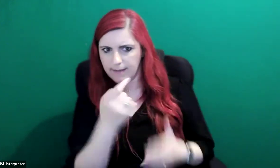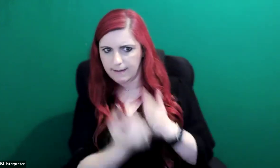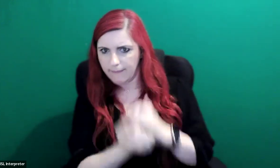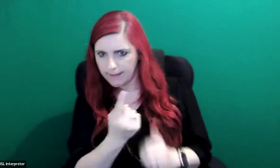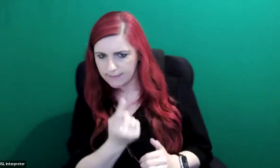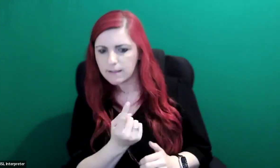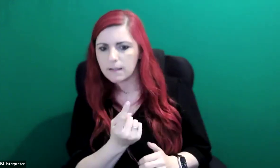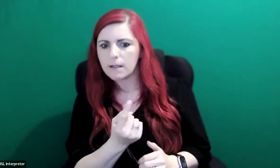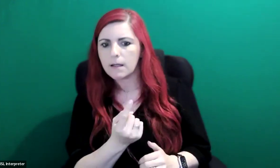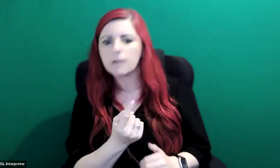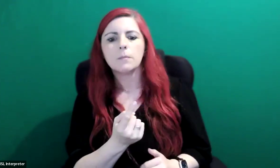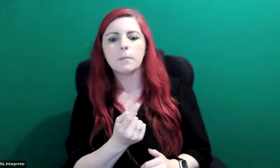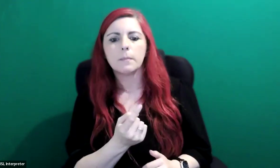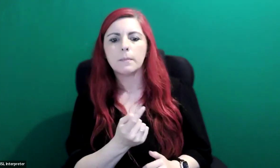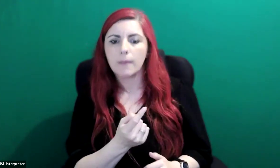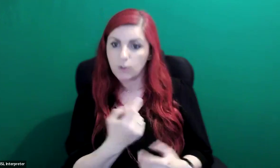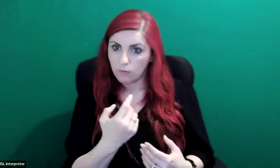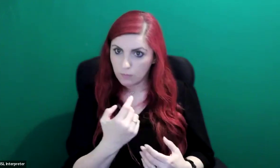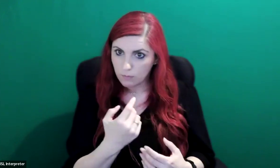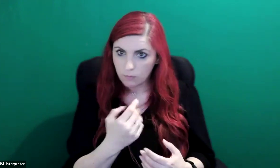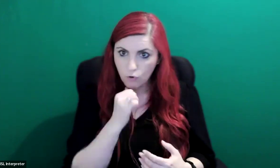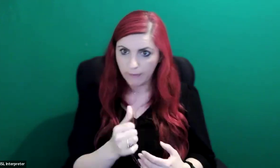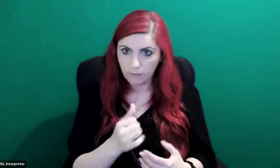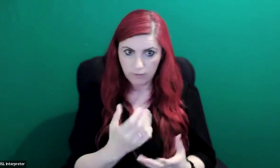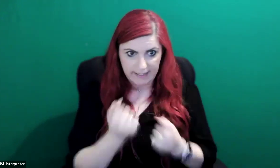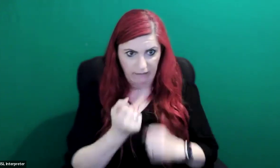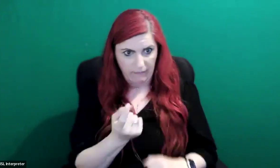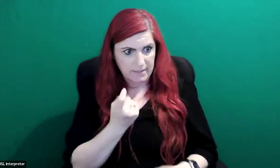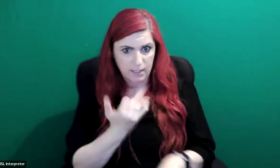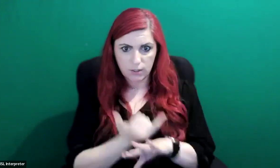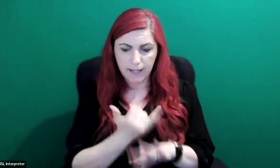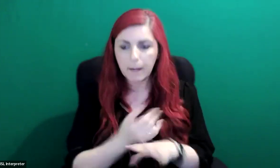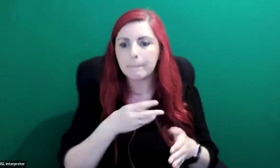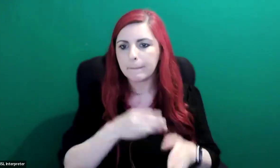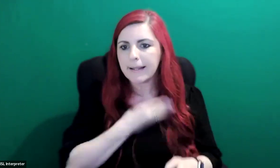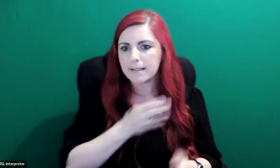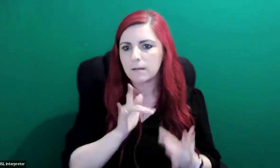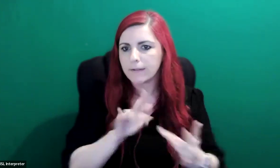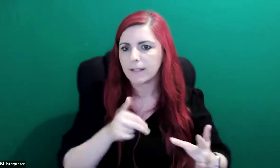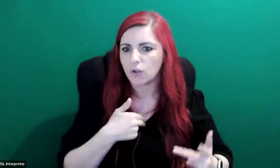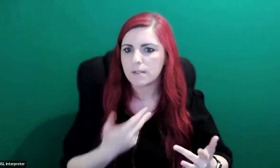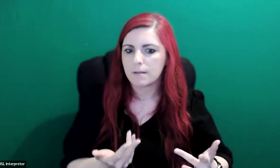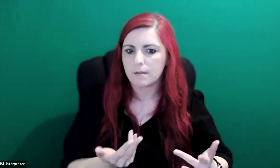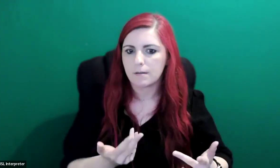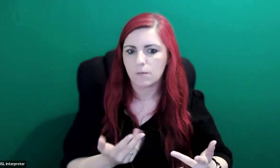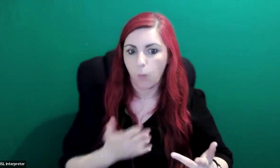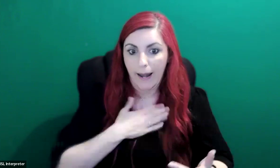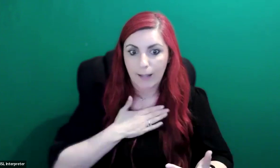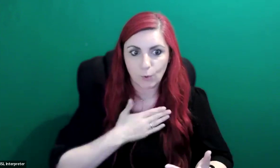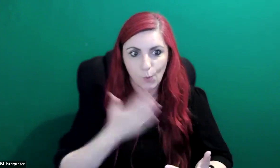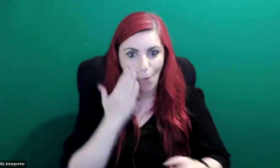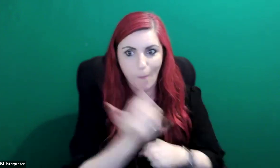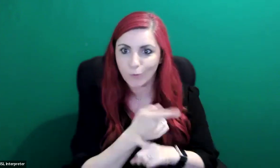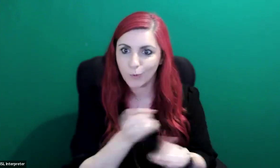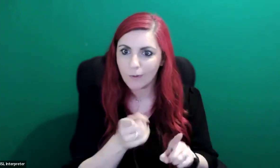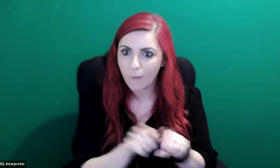representative organization and you haven't heard from us about the event on the 9th of May, please get in touch and we'd love to hear from you. That